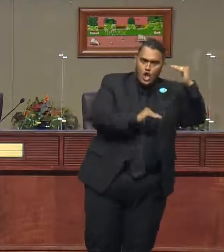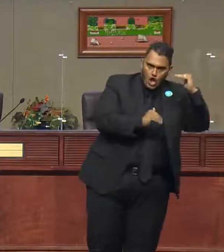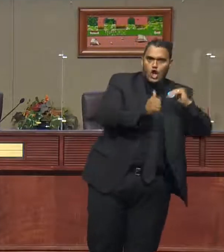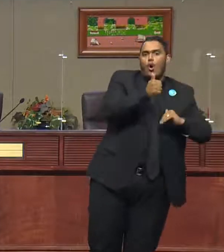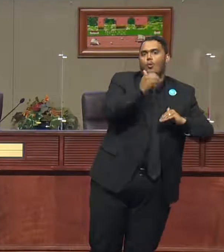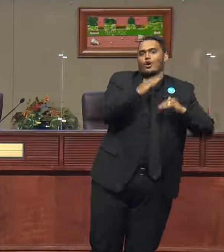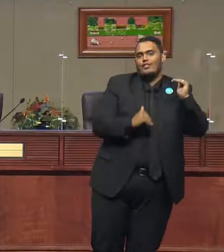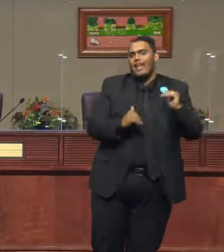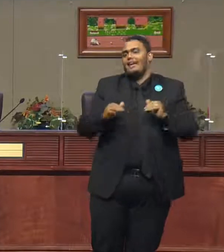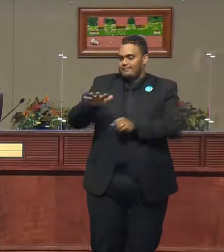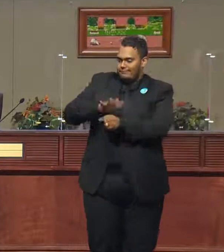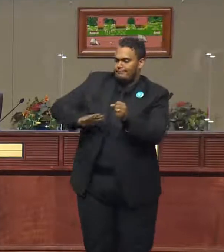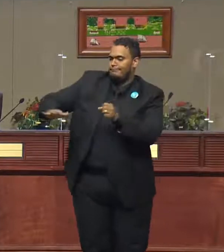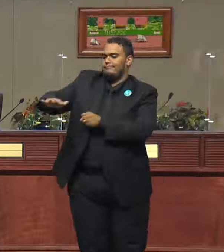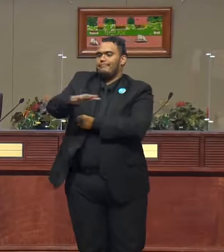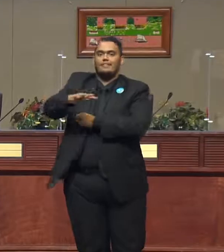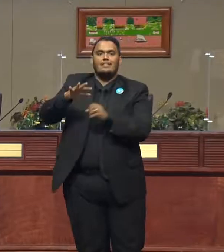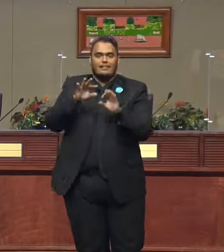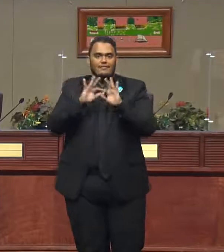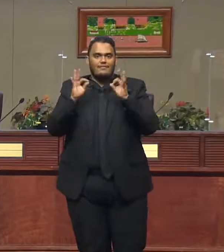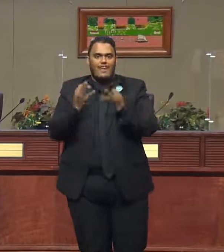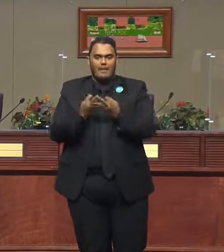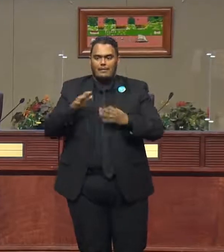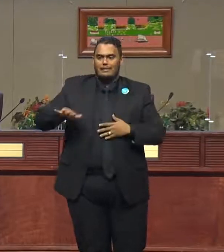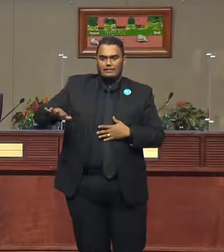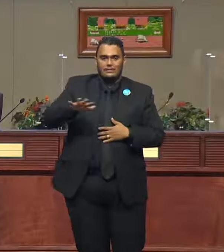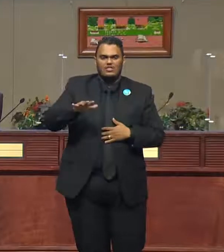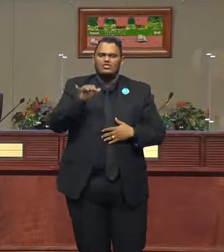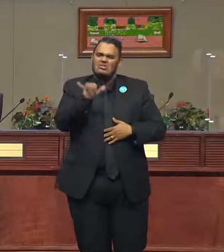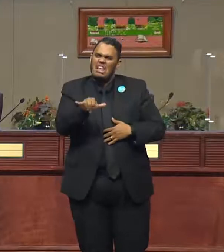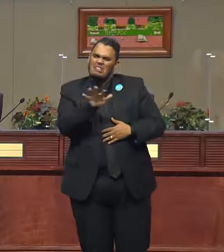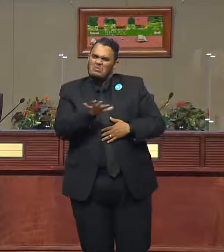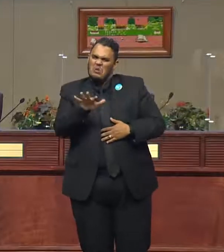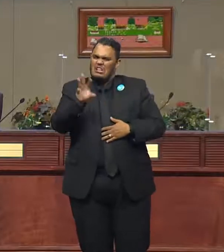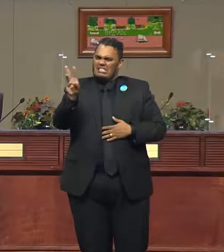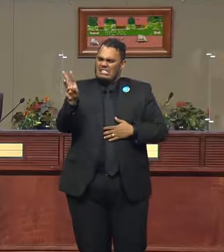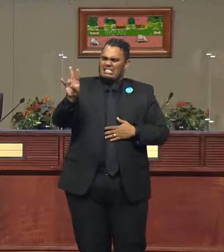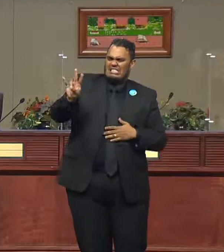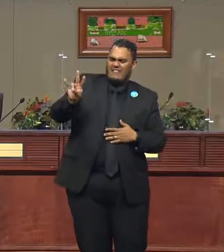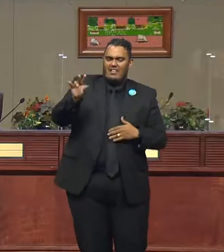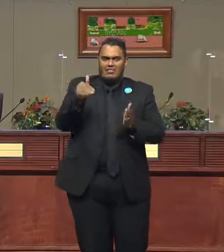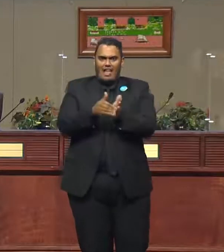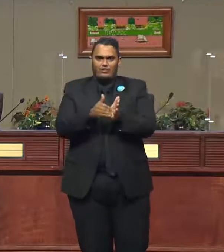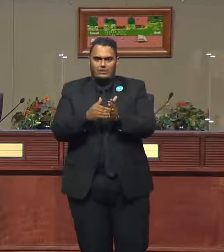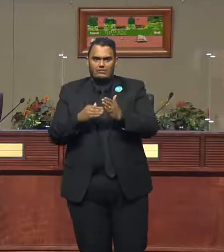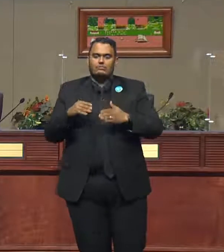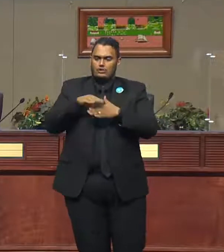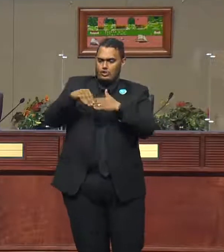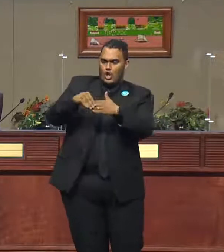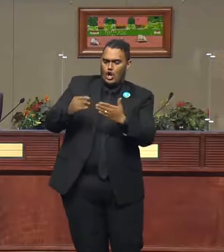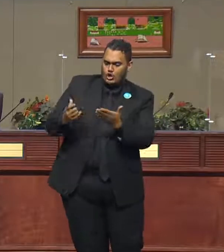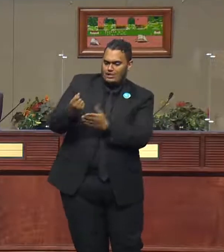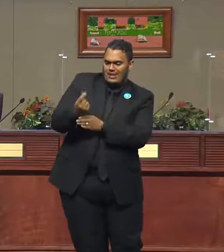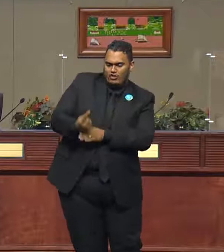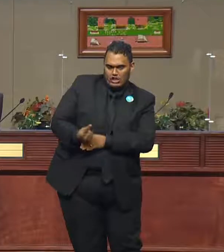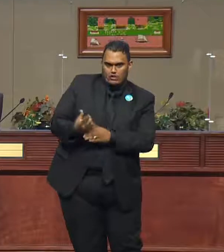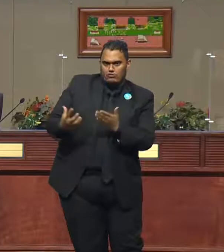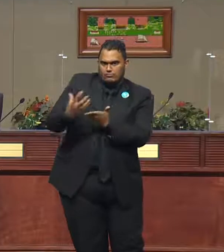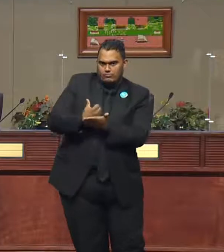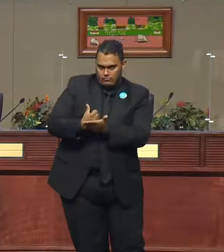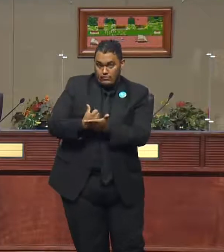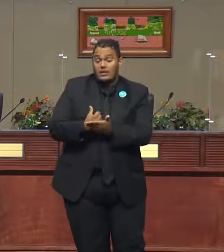family of four, that's about $60,000. Once we get our partnership in place with KPMG, we anticipate opening